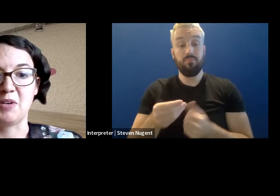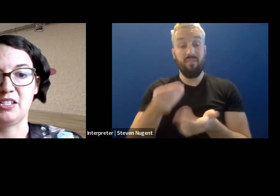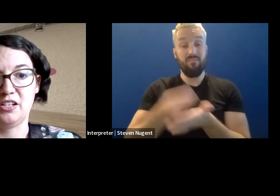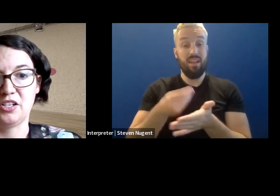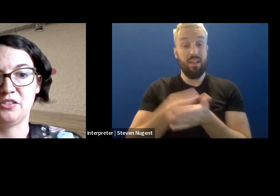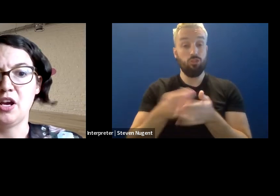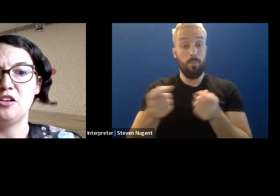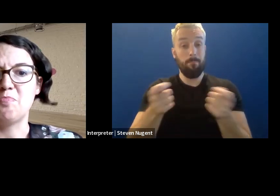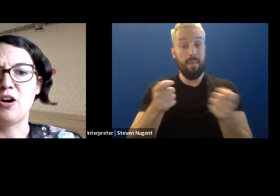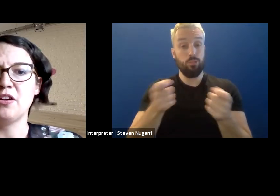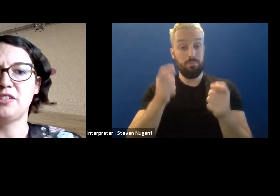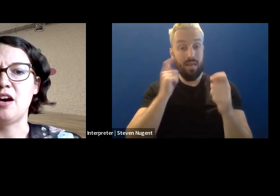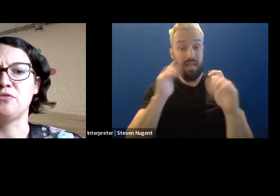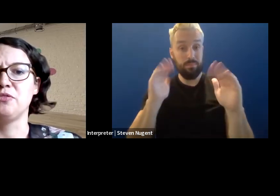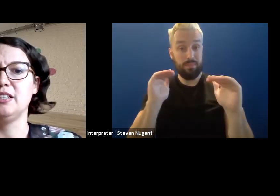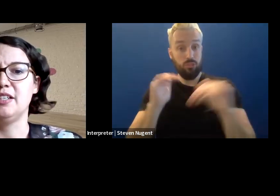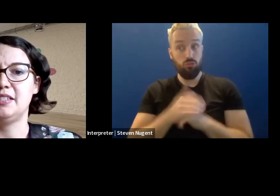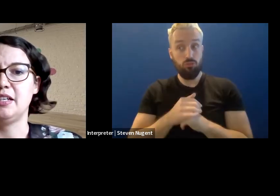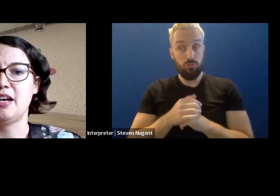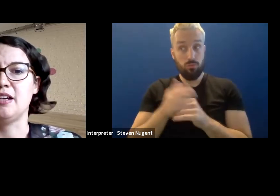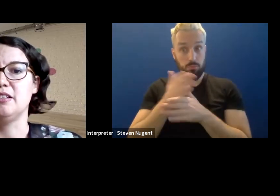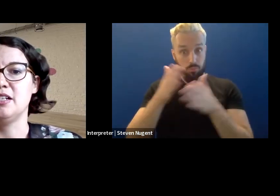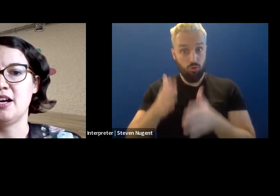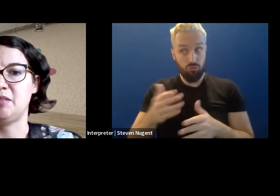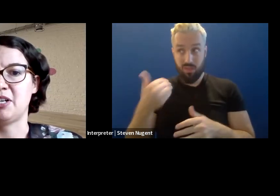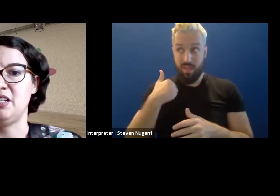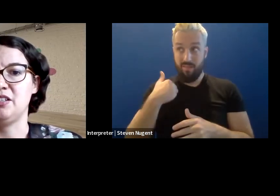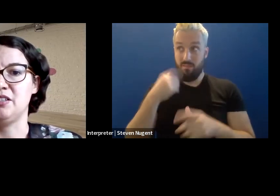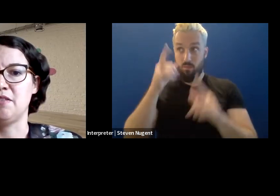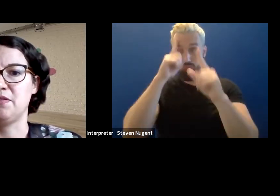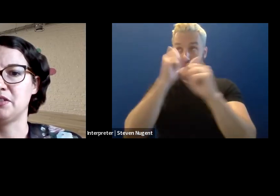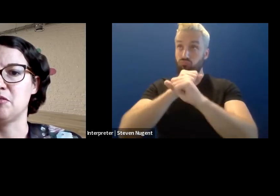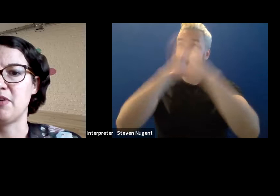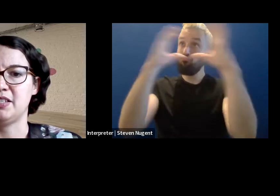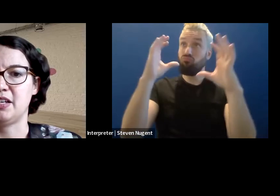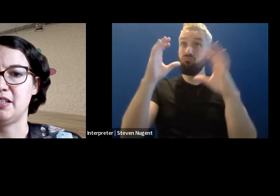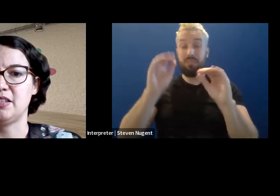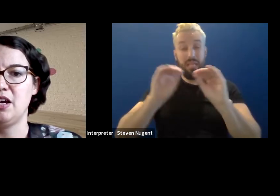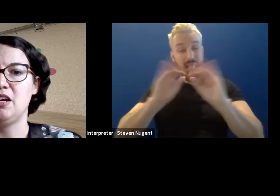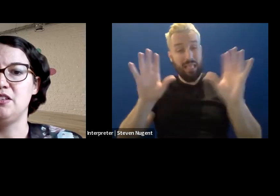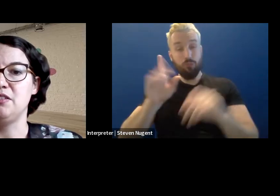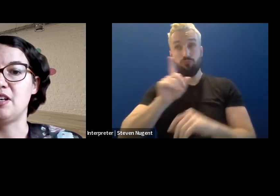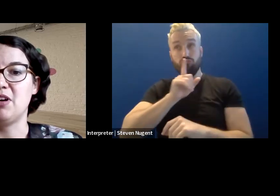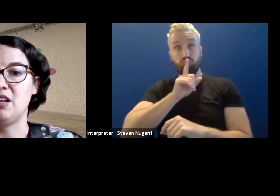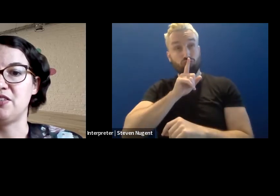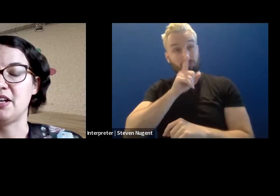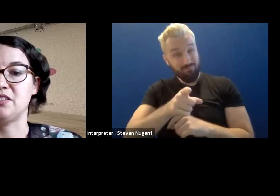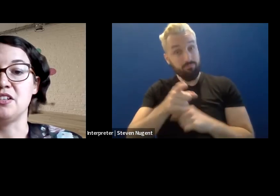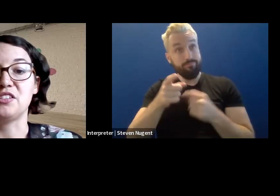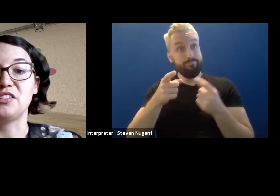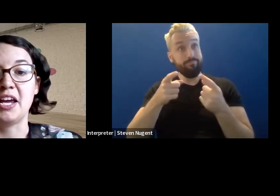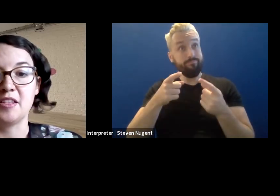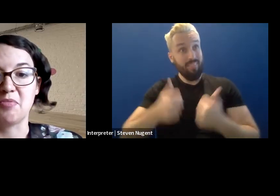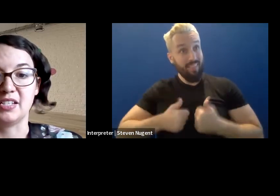management expectations, do partners have realistic and clear expectations of the fiscal process? Do